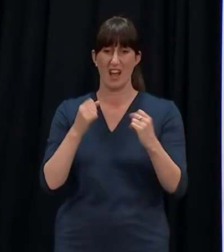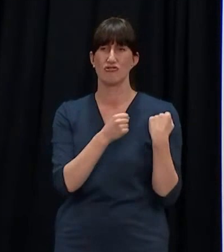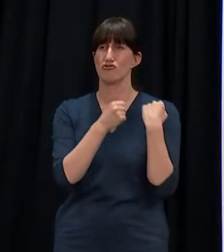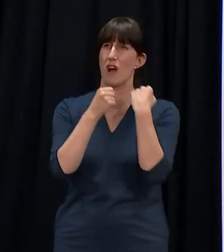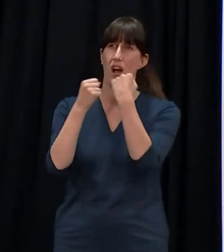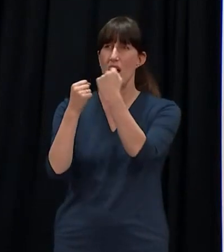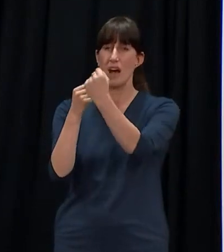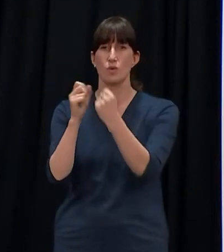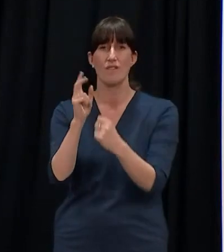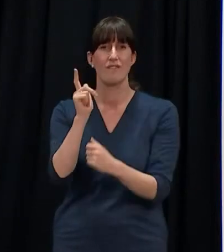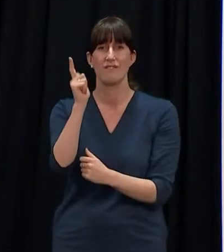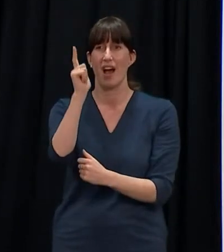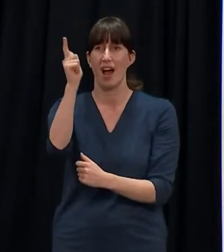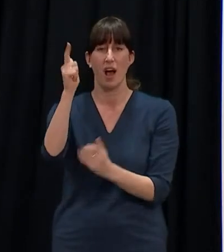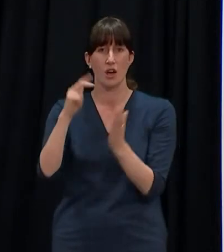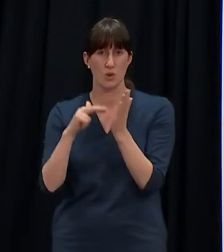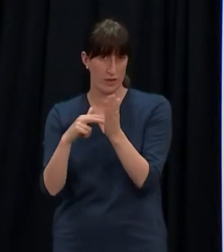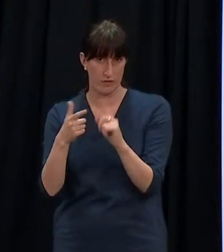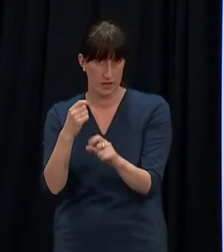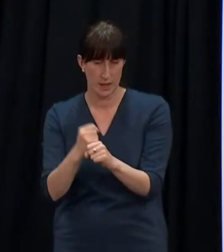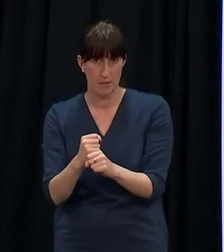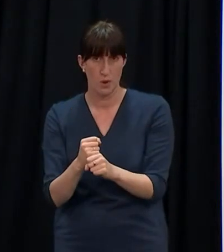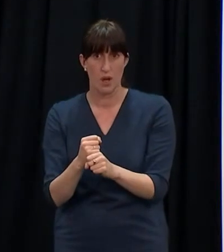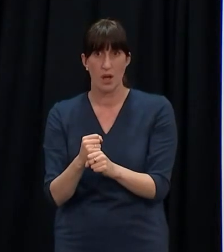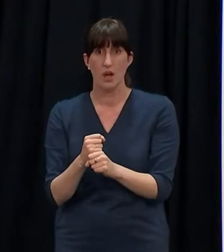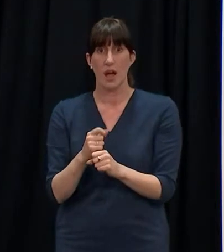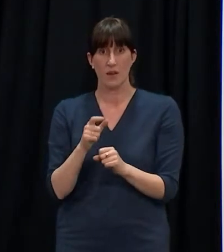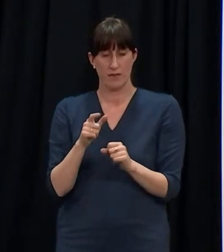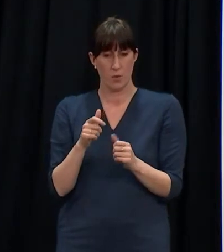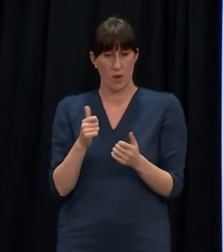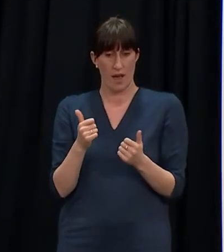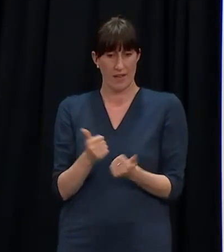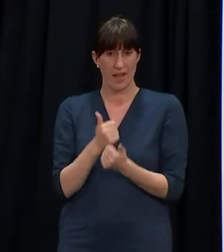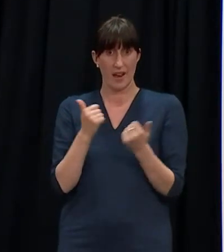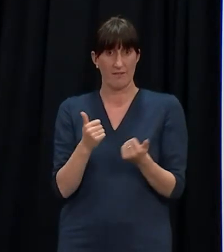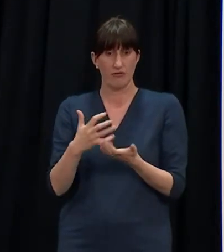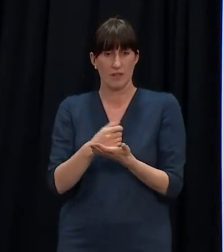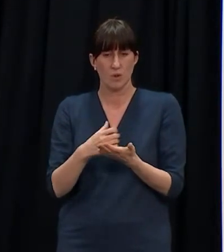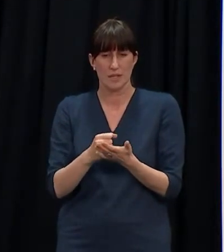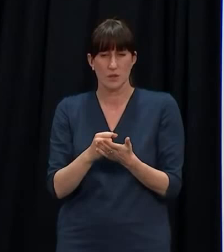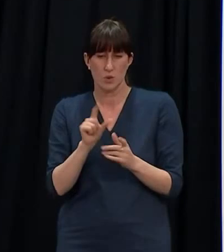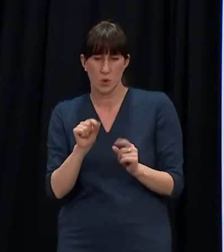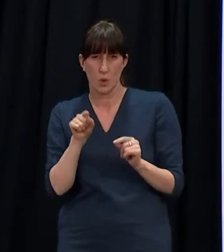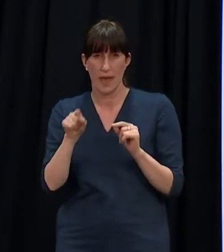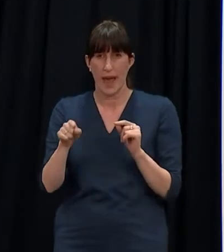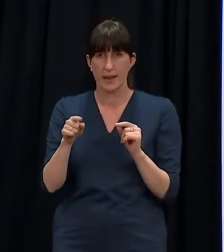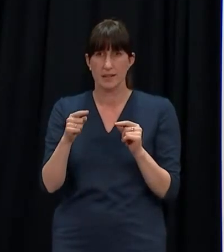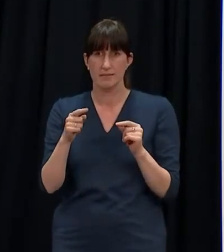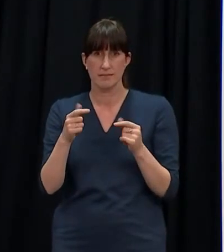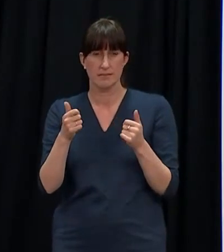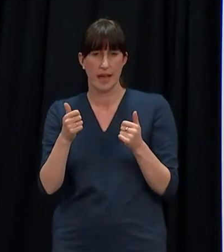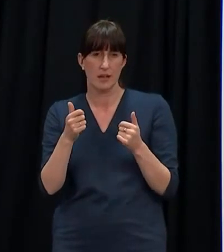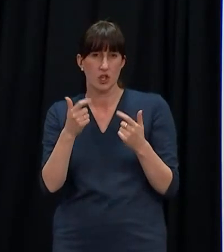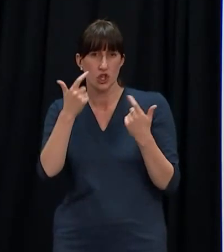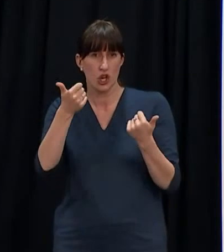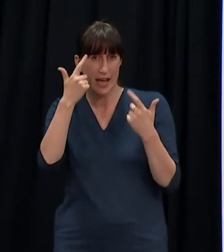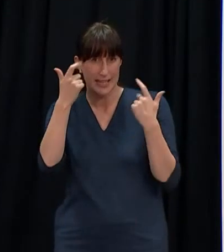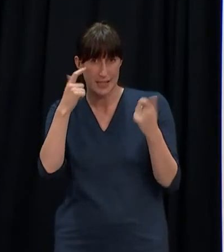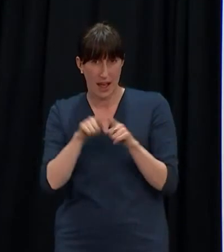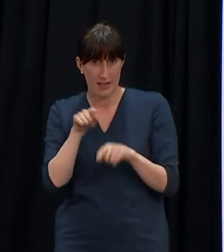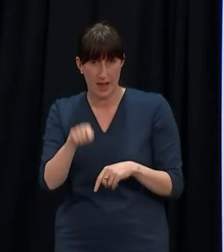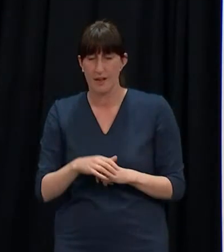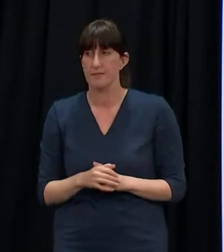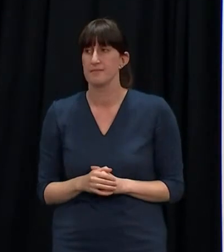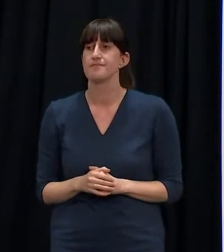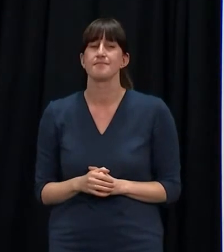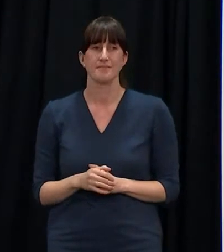and the vaccinations to do that innovative work? Yes, I am, and the Director General and I have both spoken about the funding